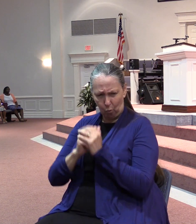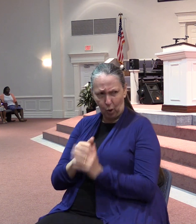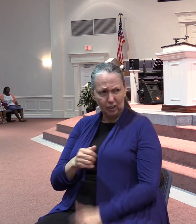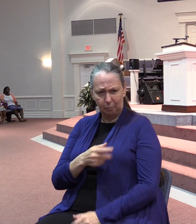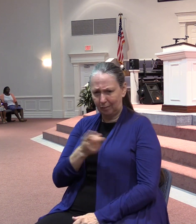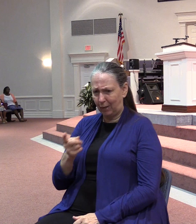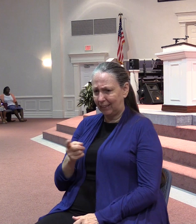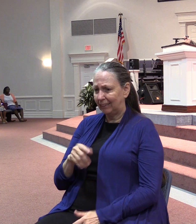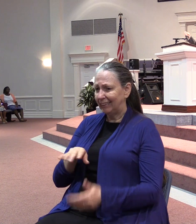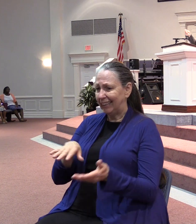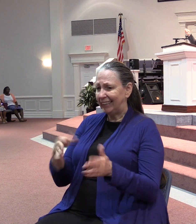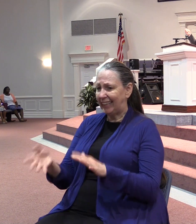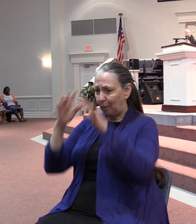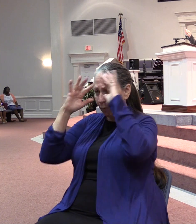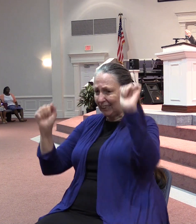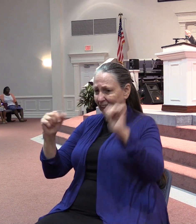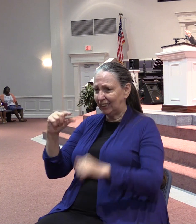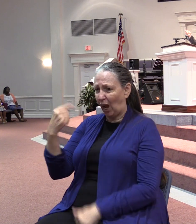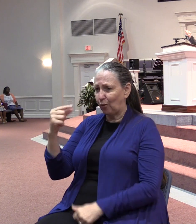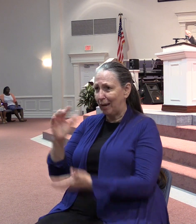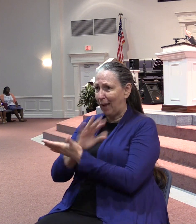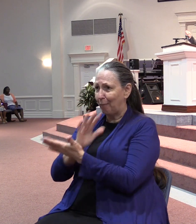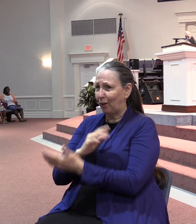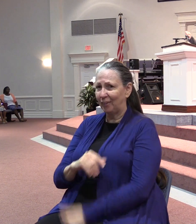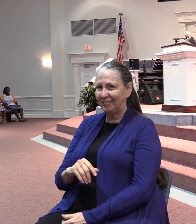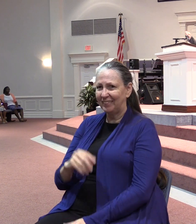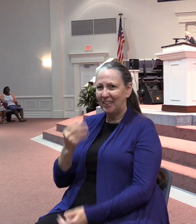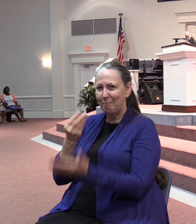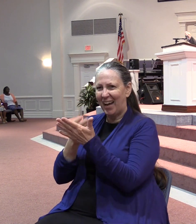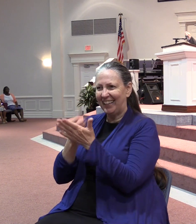a bunch of dead presidents on green paper.